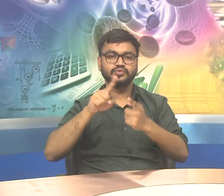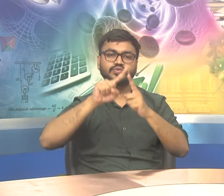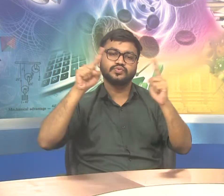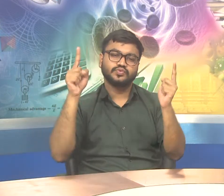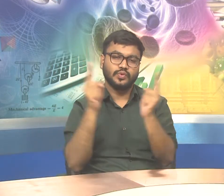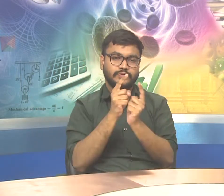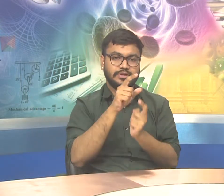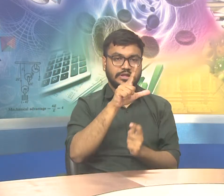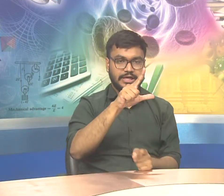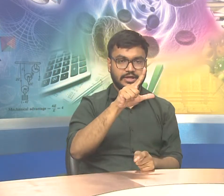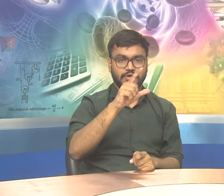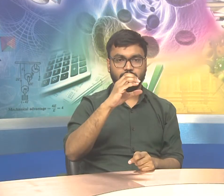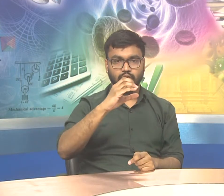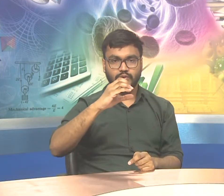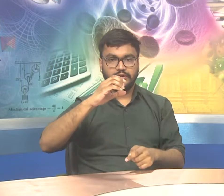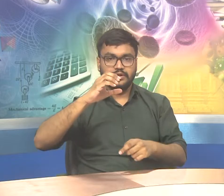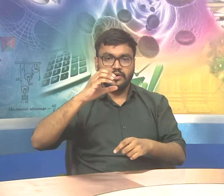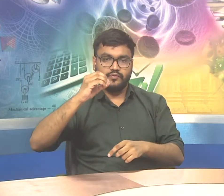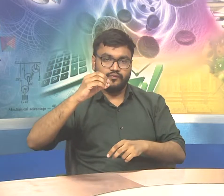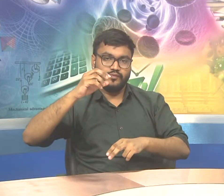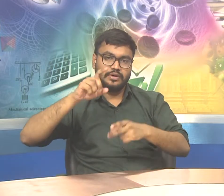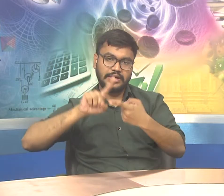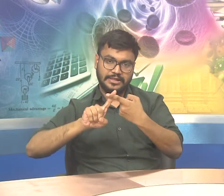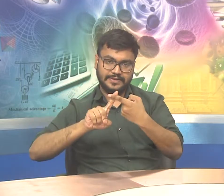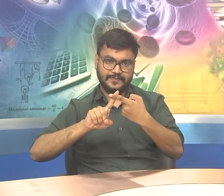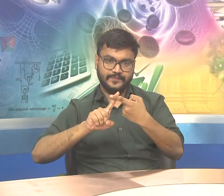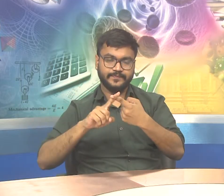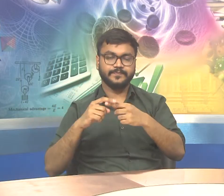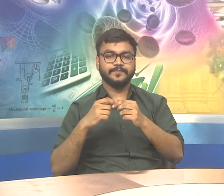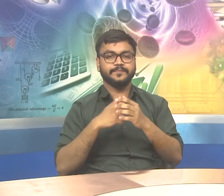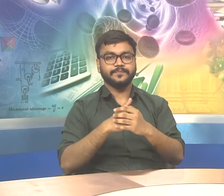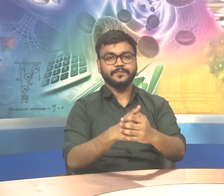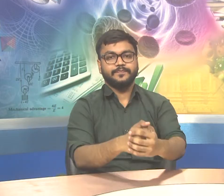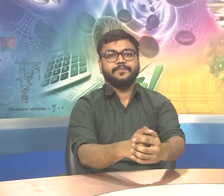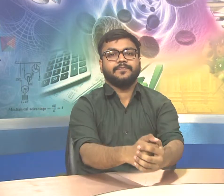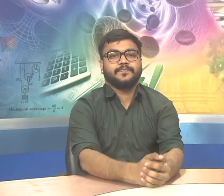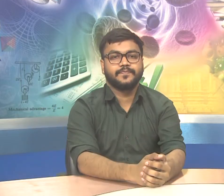This is known as law of conservation of energy.